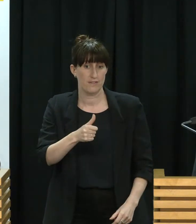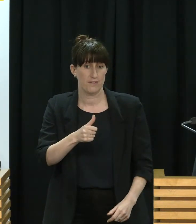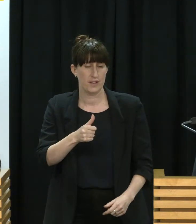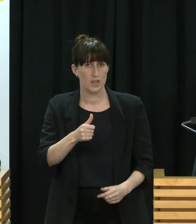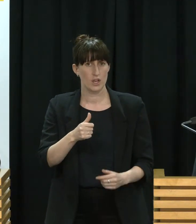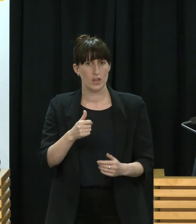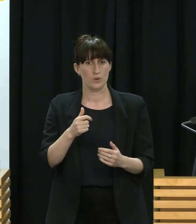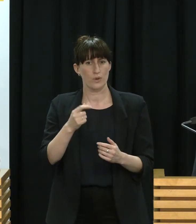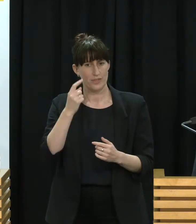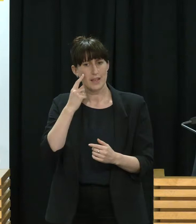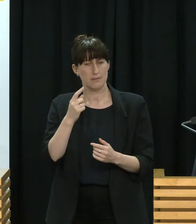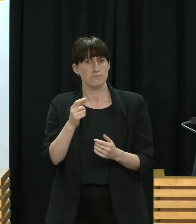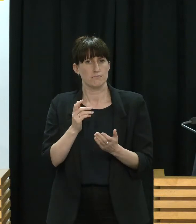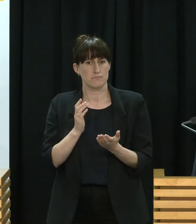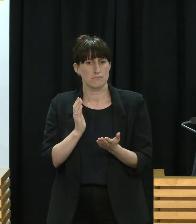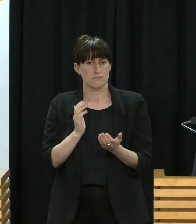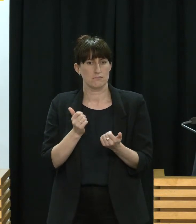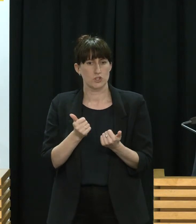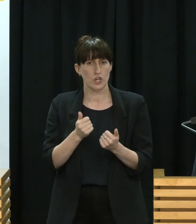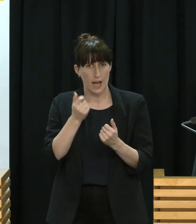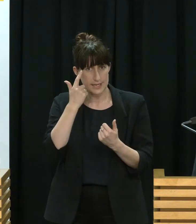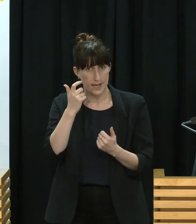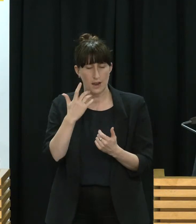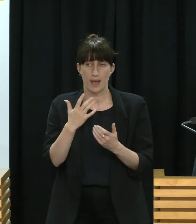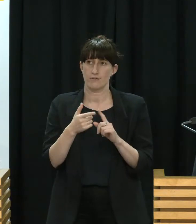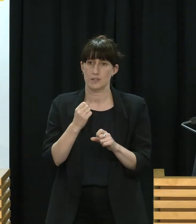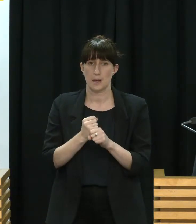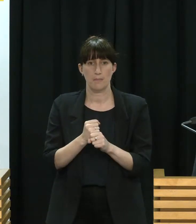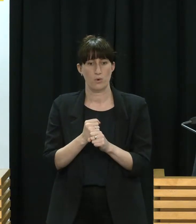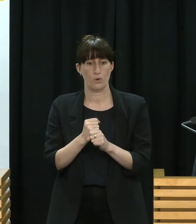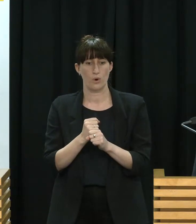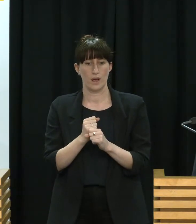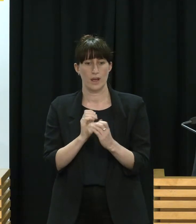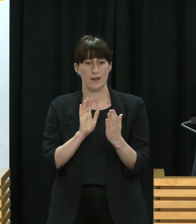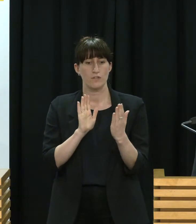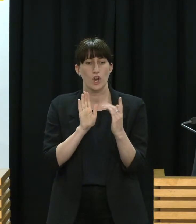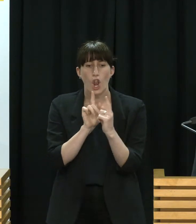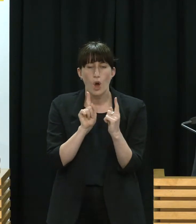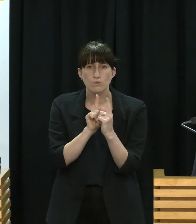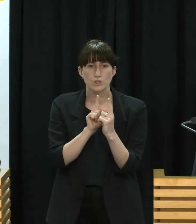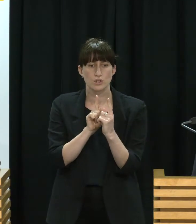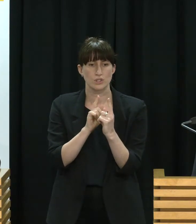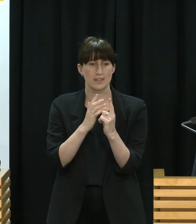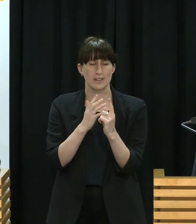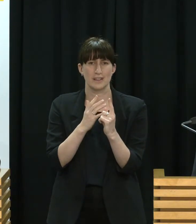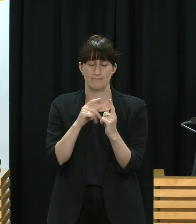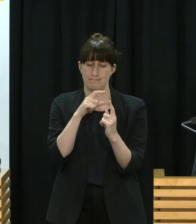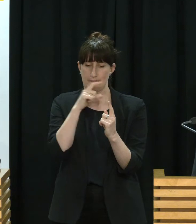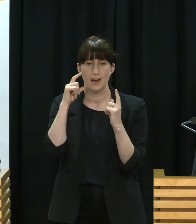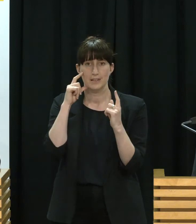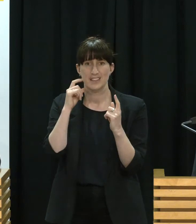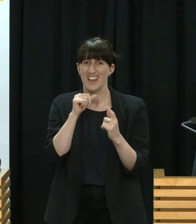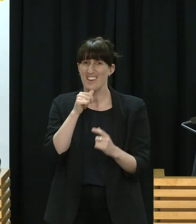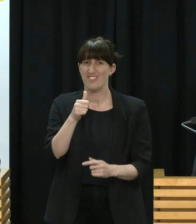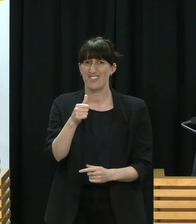confined spaces, if you like. I am doing the same. If you're out for a walk outside and there's no other people around,